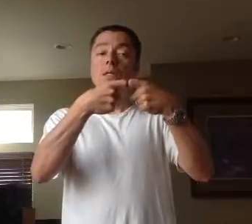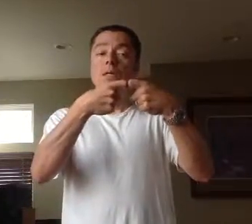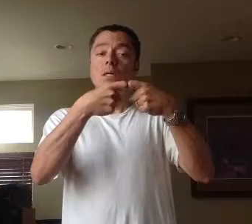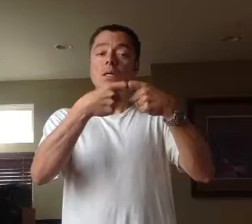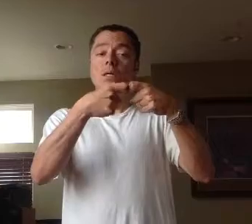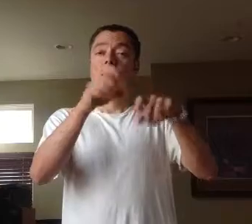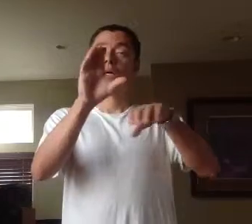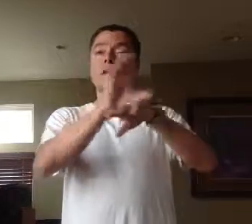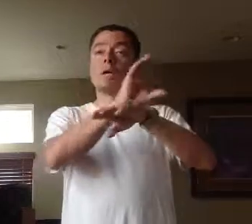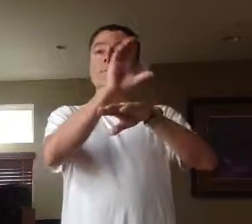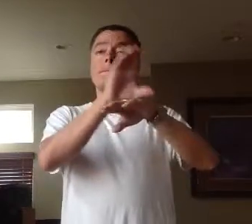Computer.